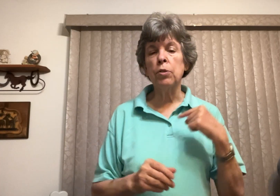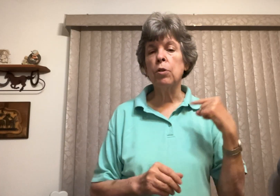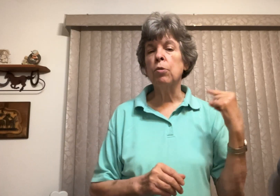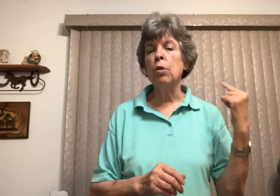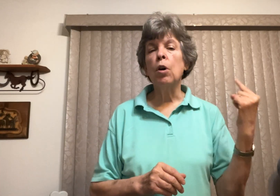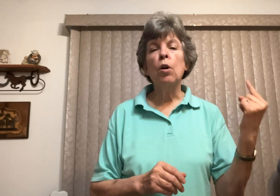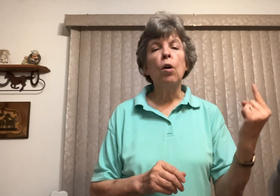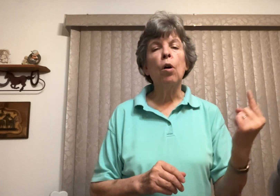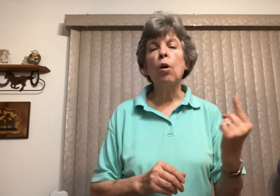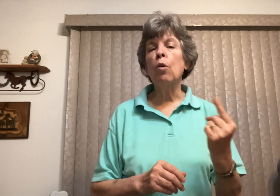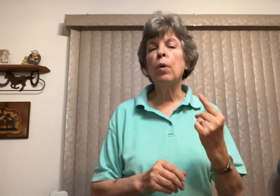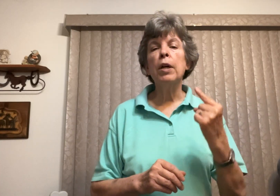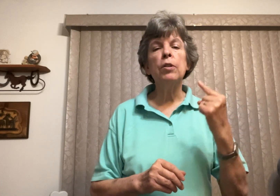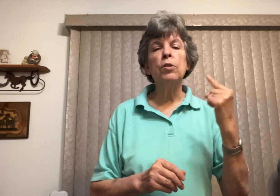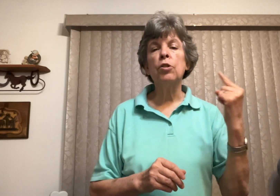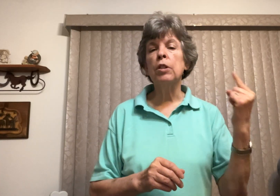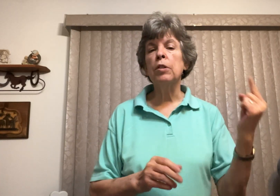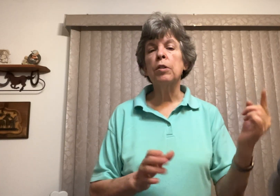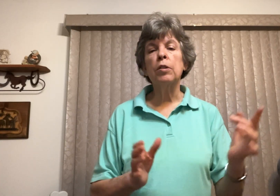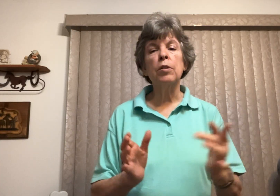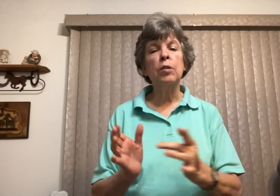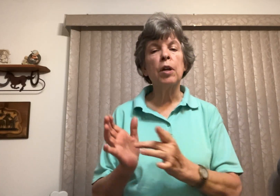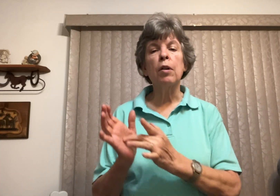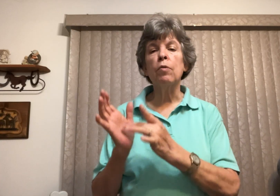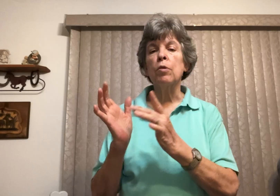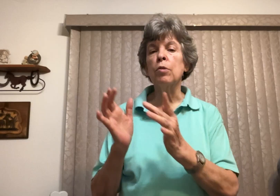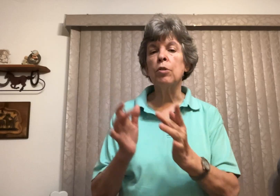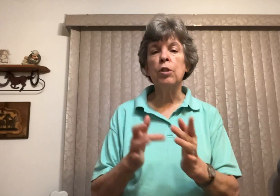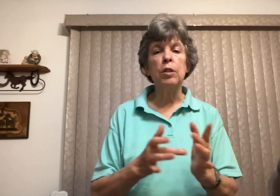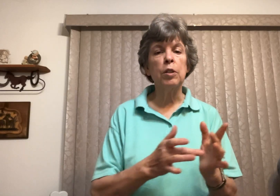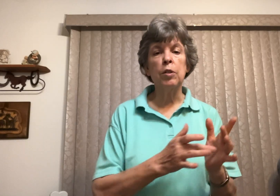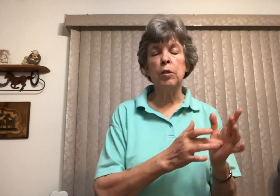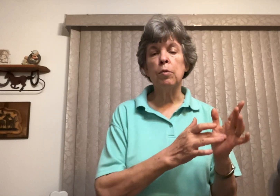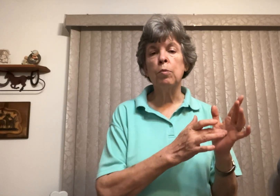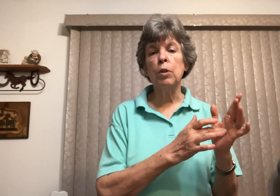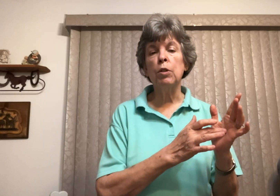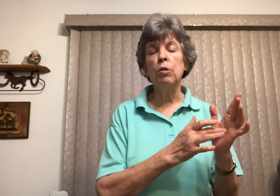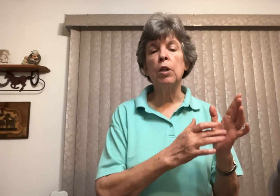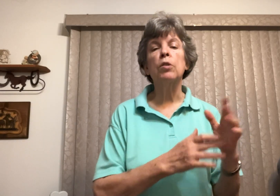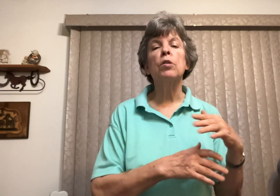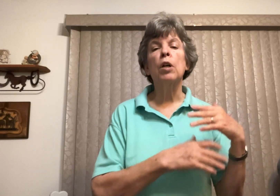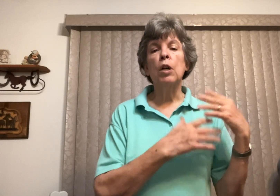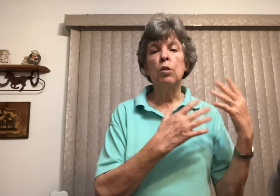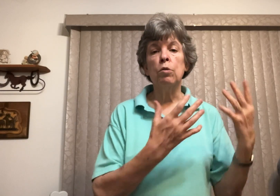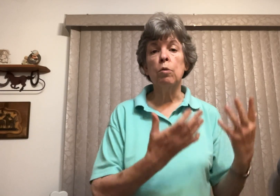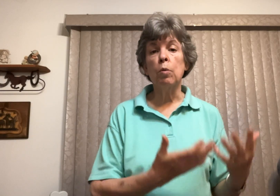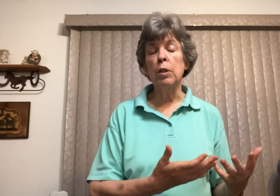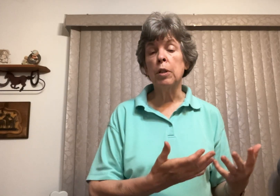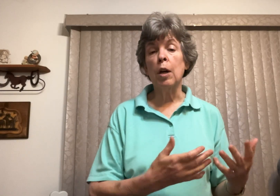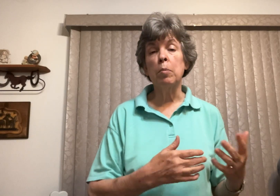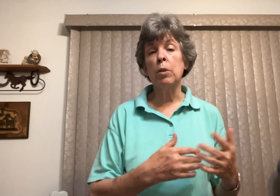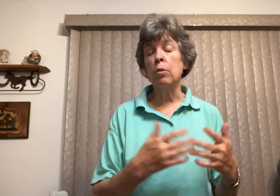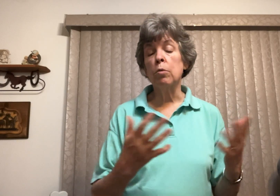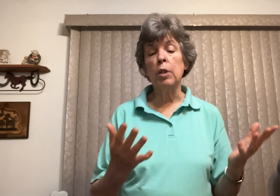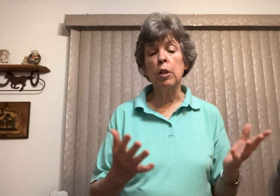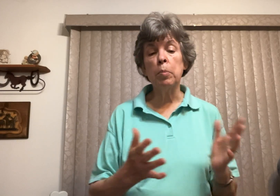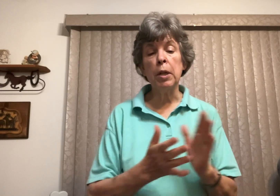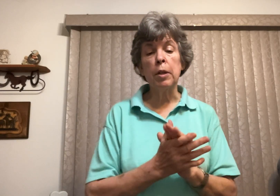So always Jesus, ever Jesus, where you just do it one time. So take your pick.